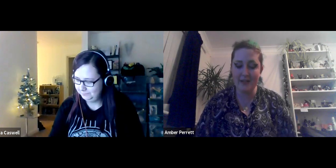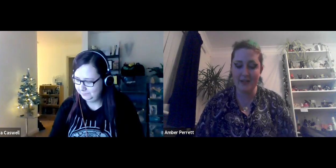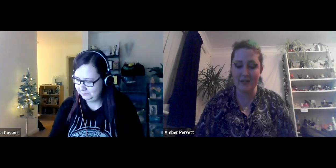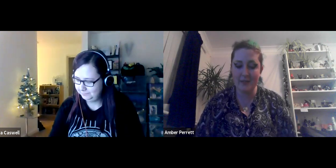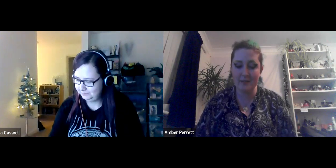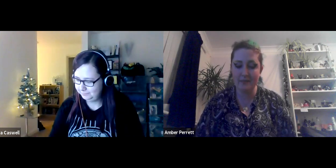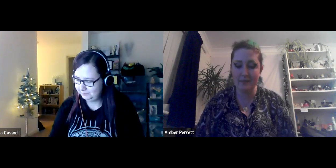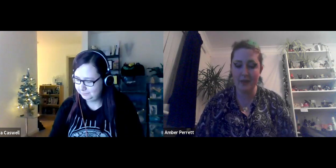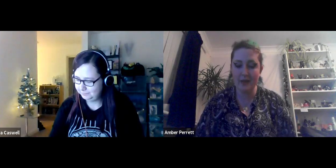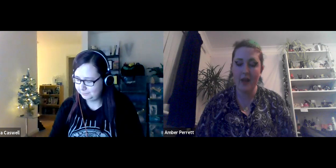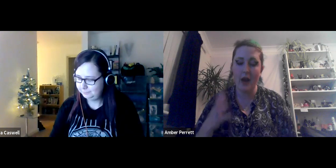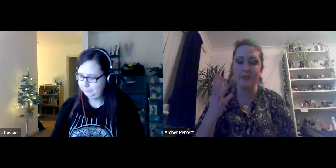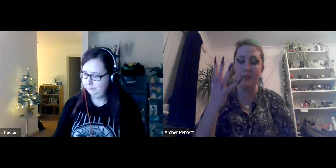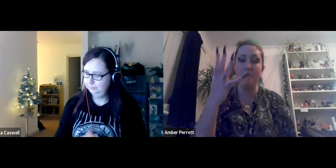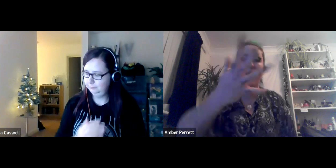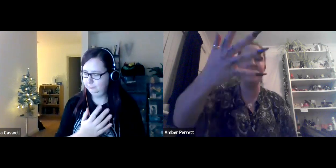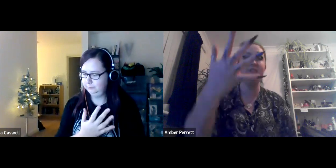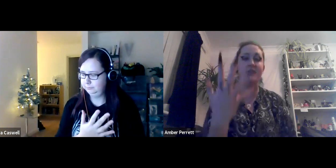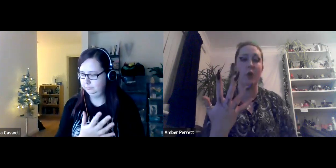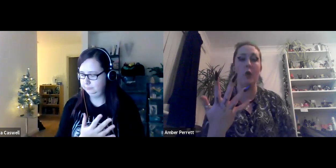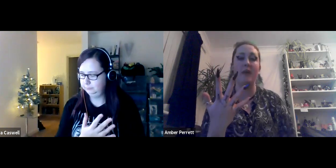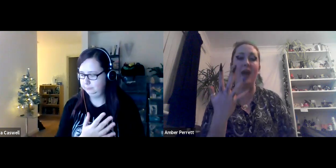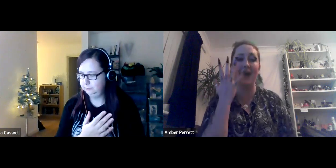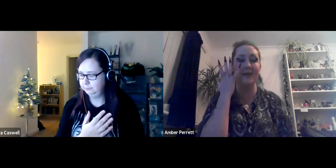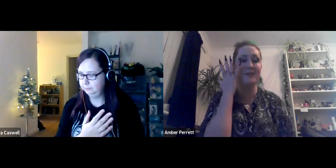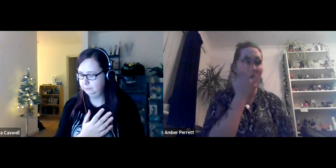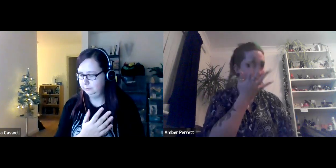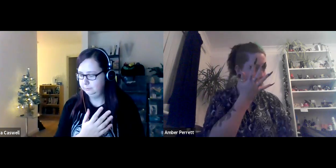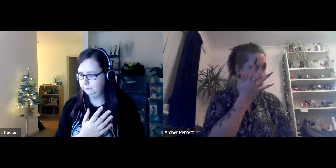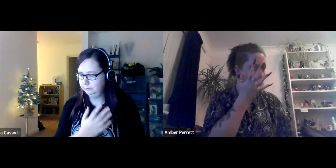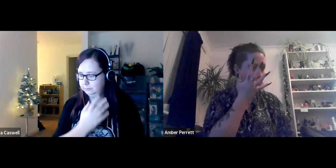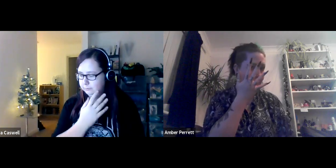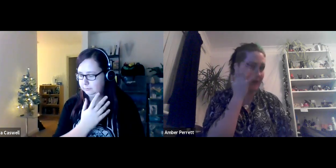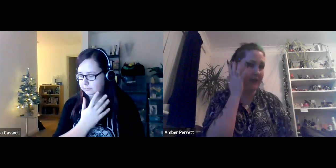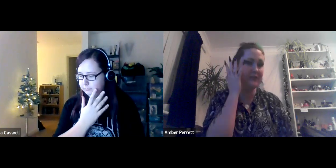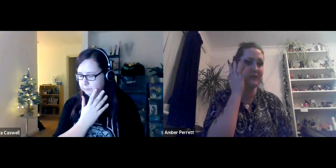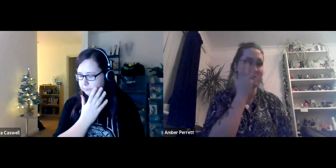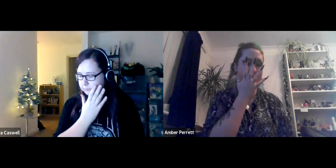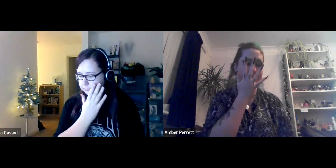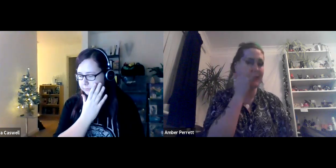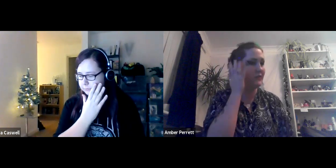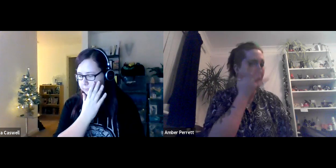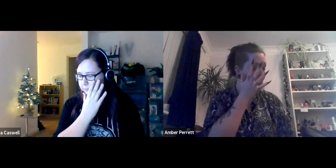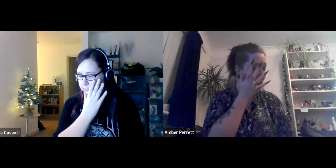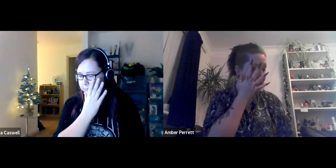Embarrassed. All right, so embarrassed is your open hand and you're covering your face. So you're